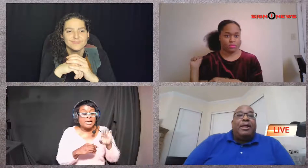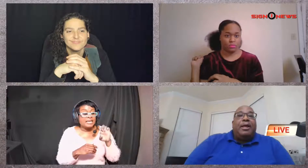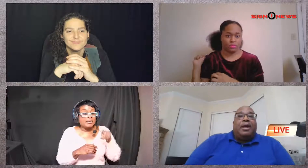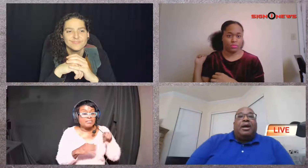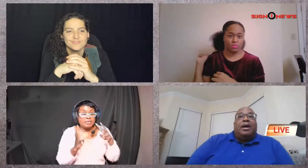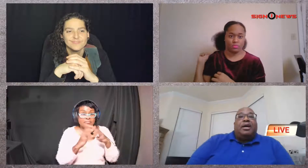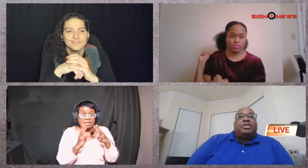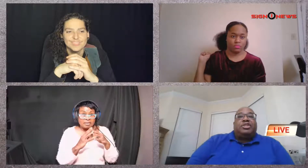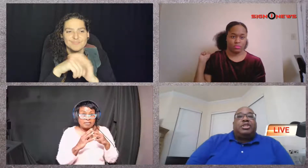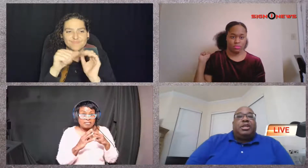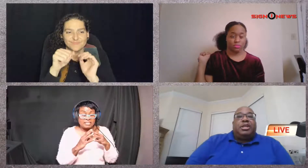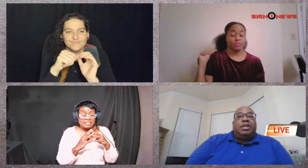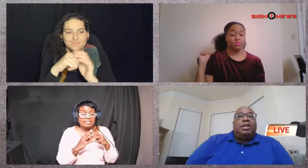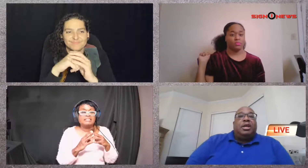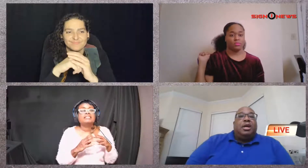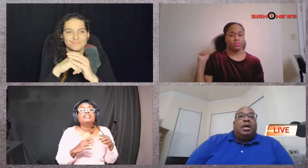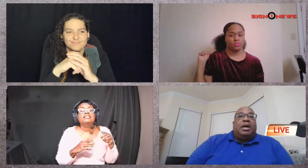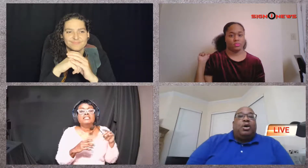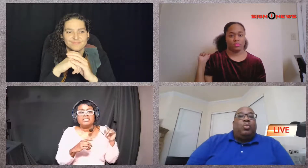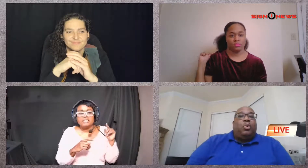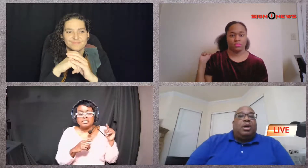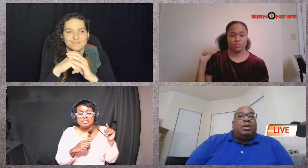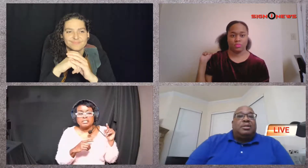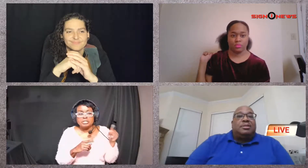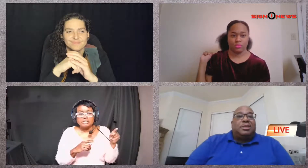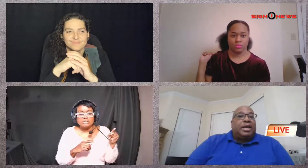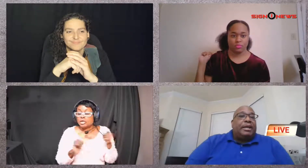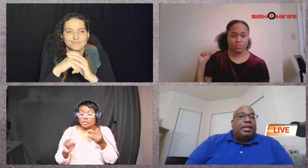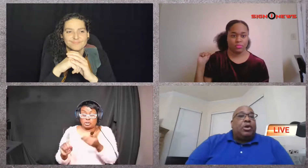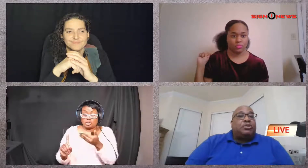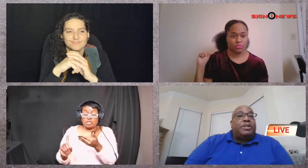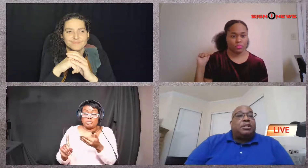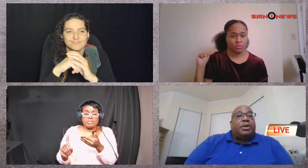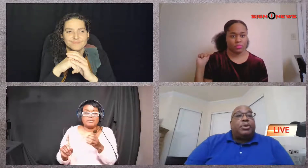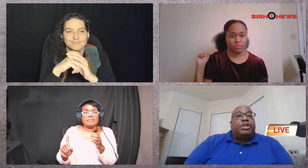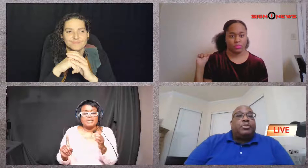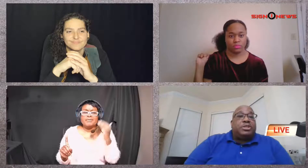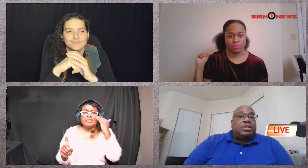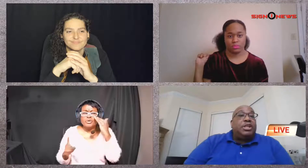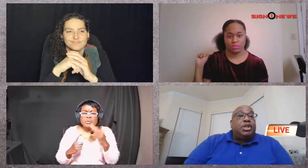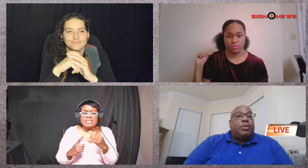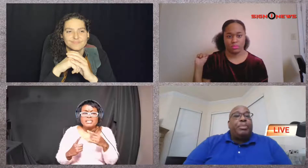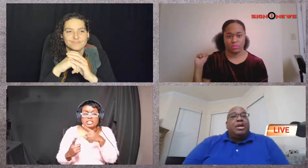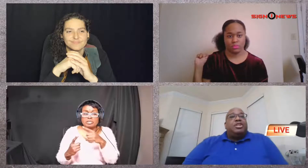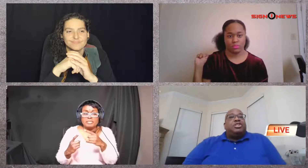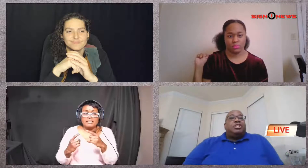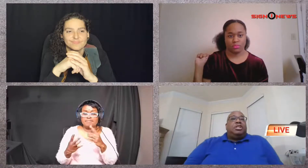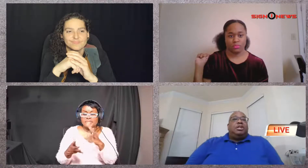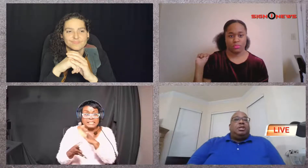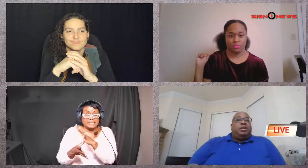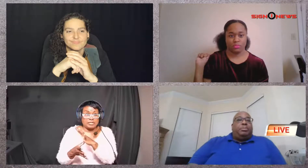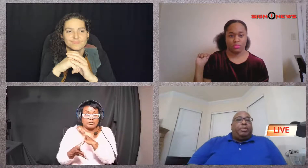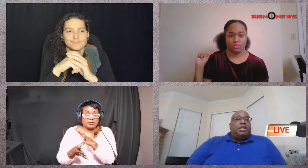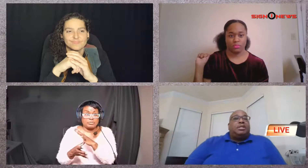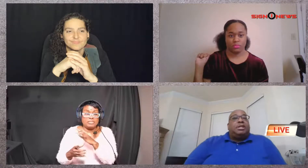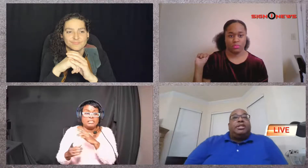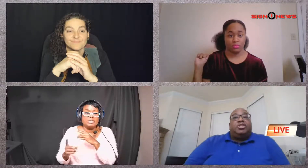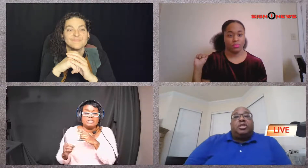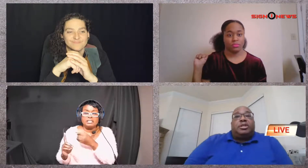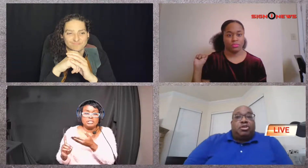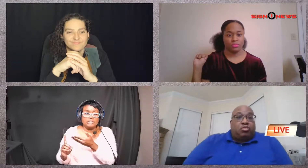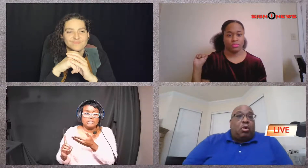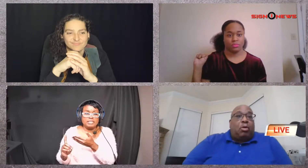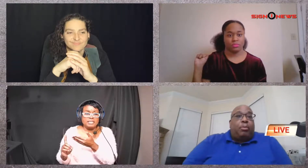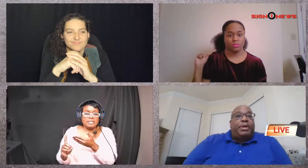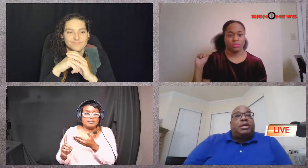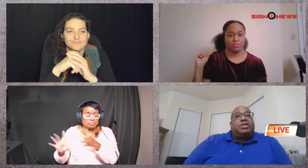meeting, she was like, especially like when she was a senior, she basically